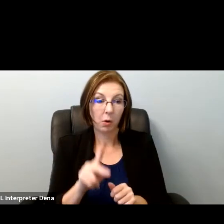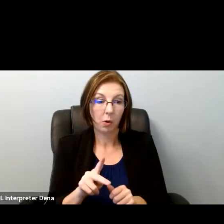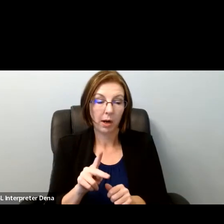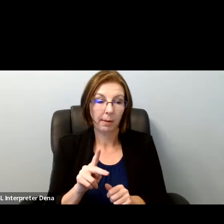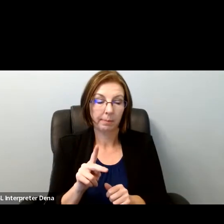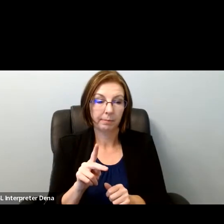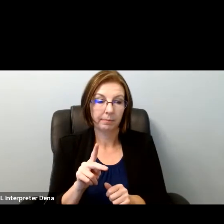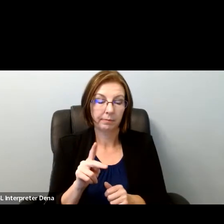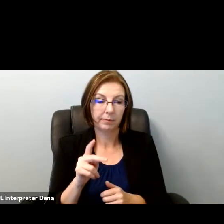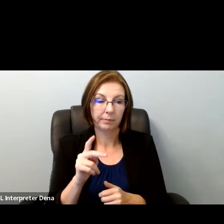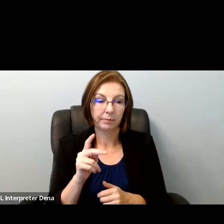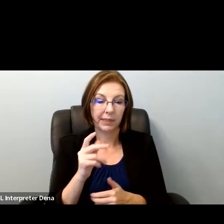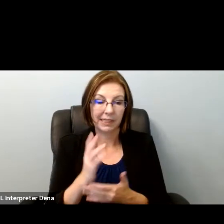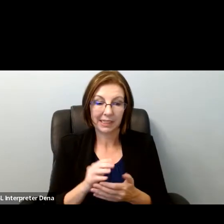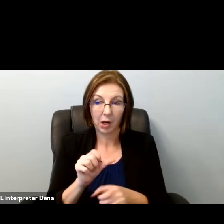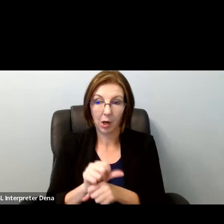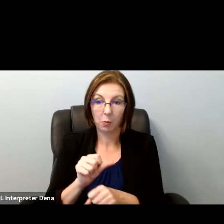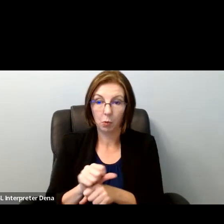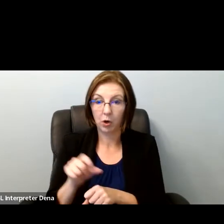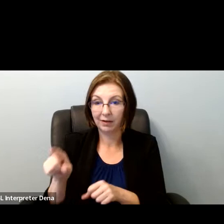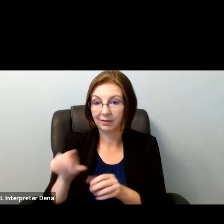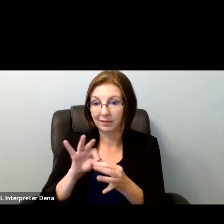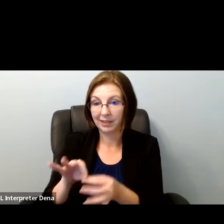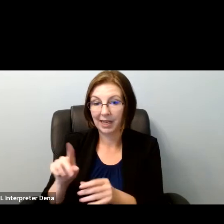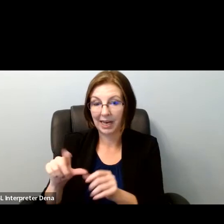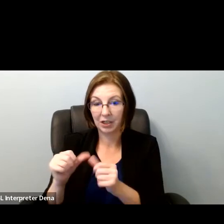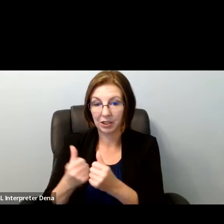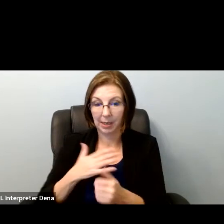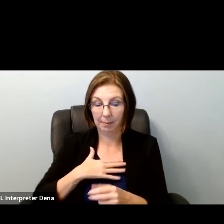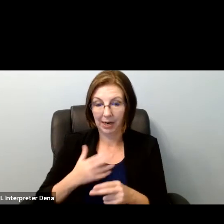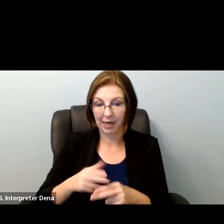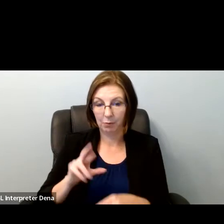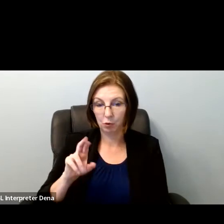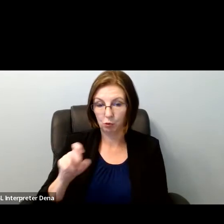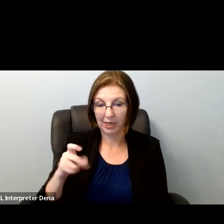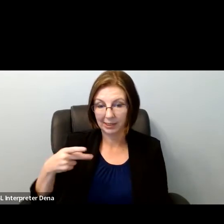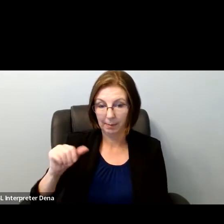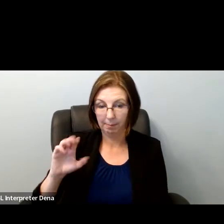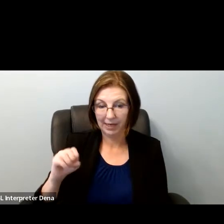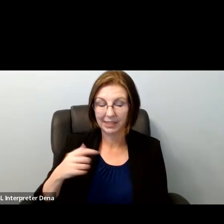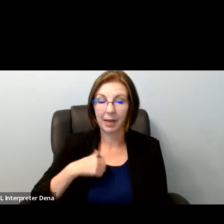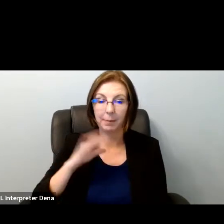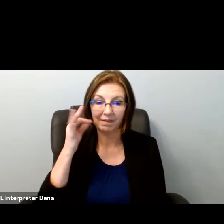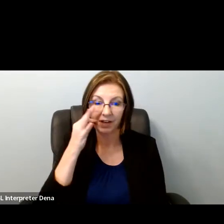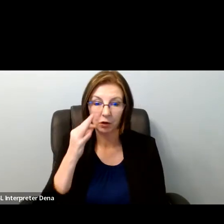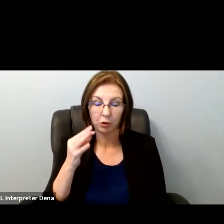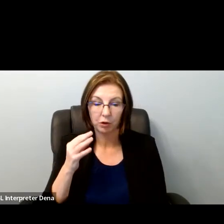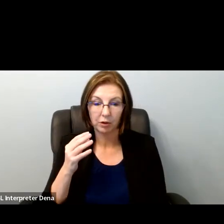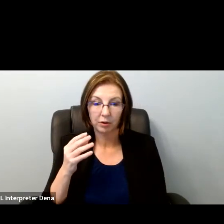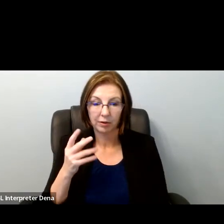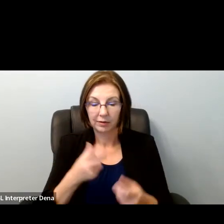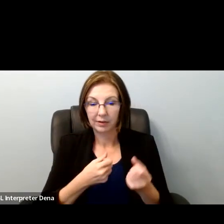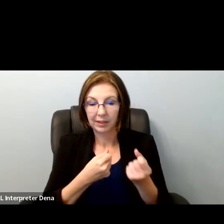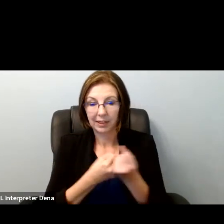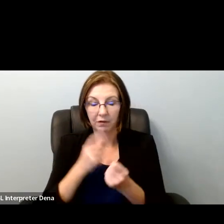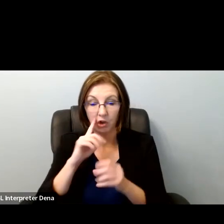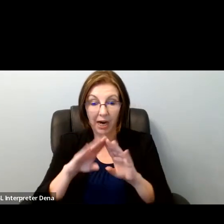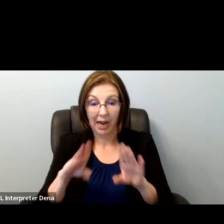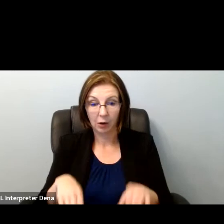some work that the agency is doing. My name is Rex Pace. I'm the federal liaison for the Department of Housing and Urban